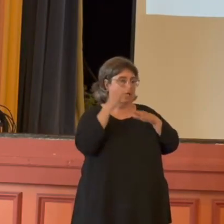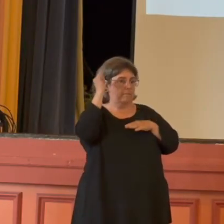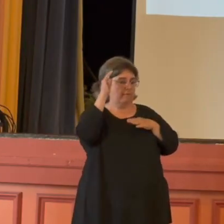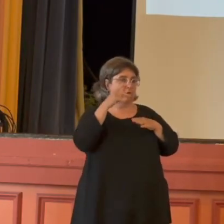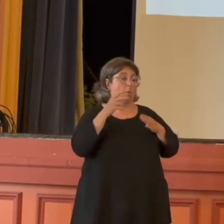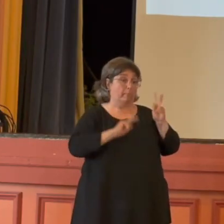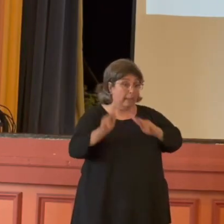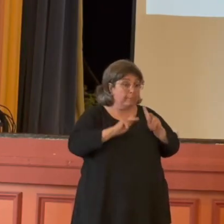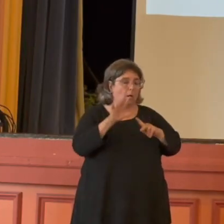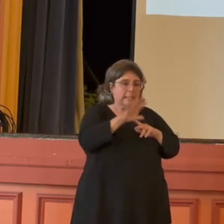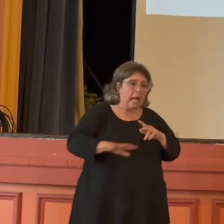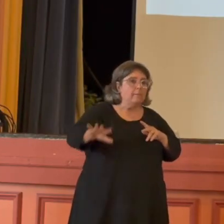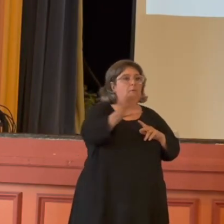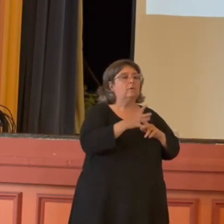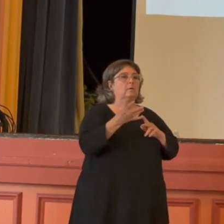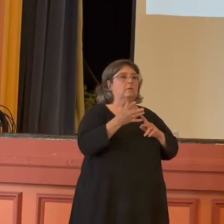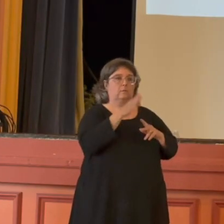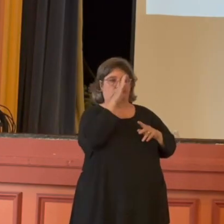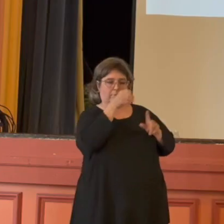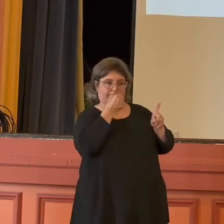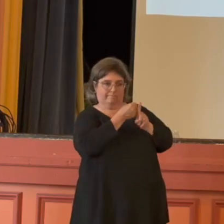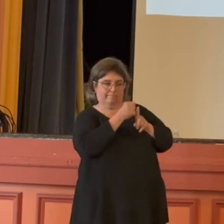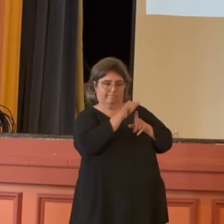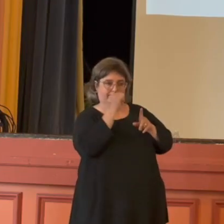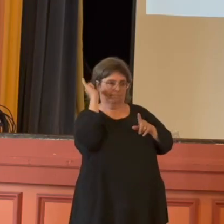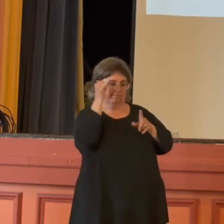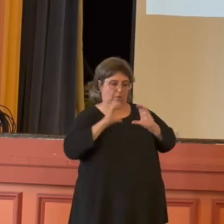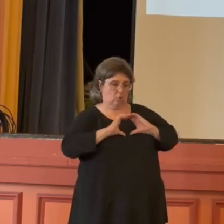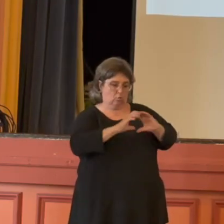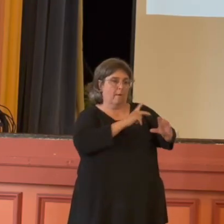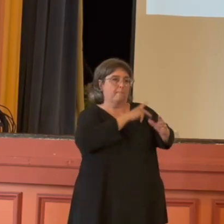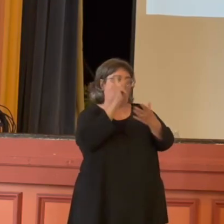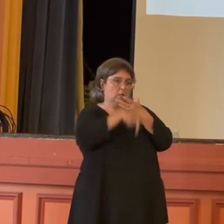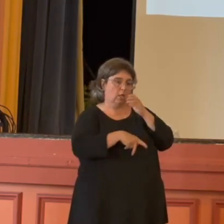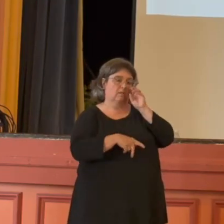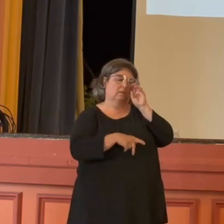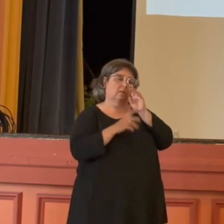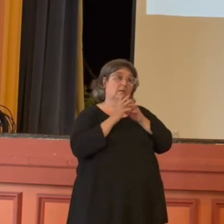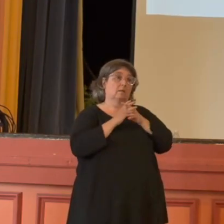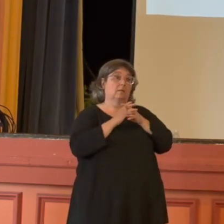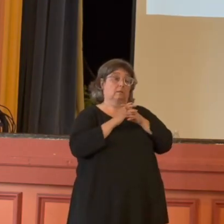residents, neighborhoods directly impacted by the Buffalo sewer projects,